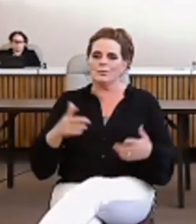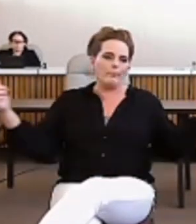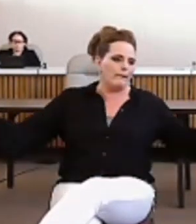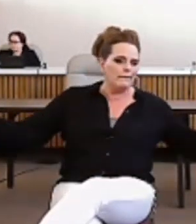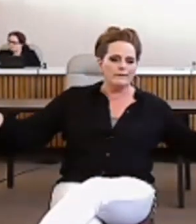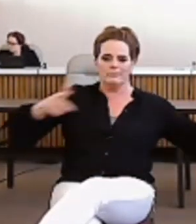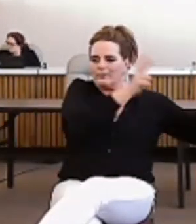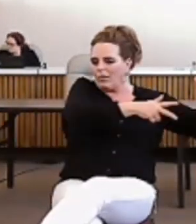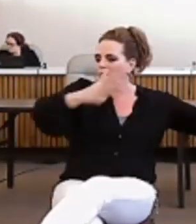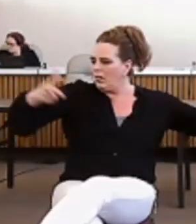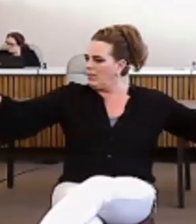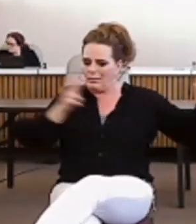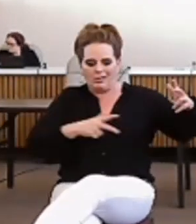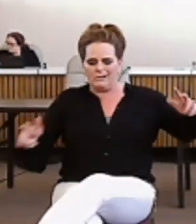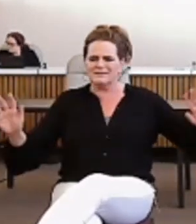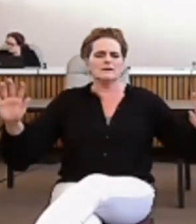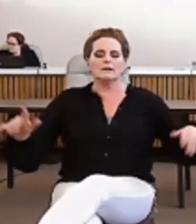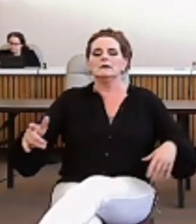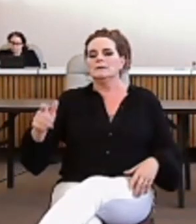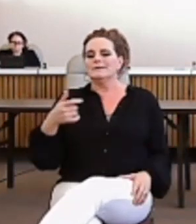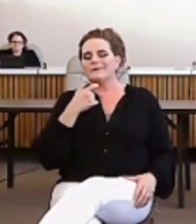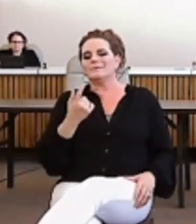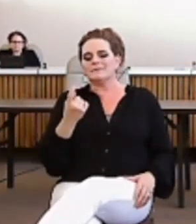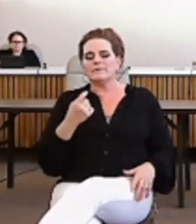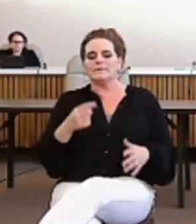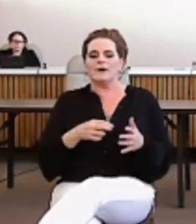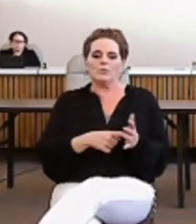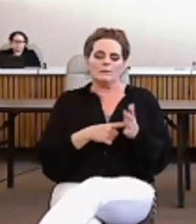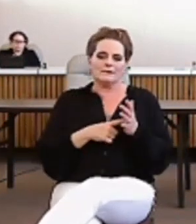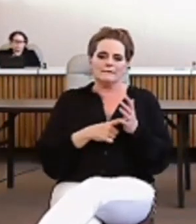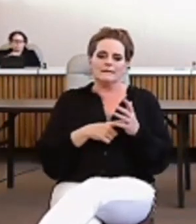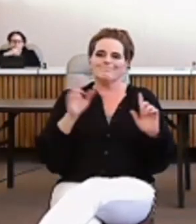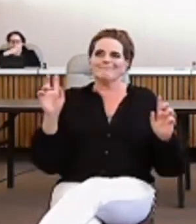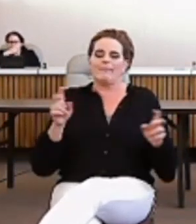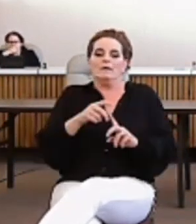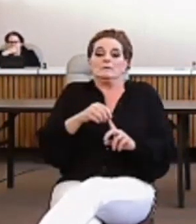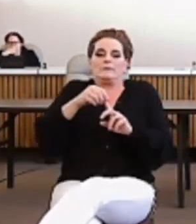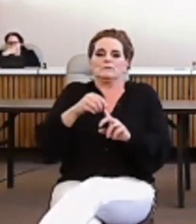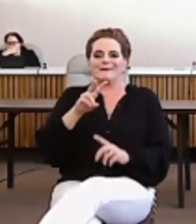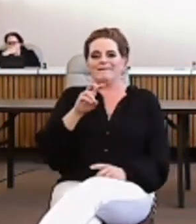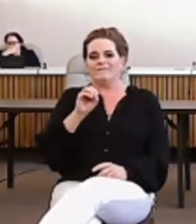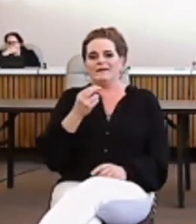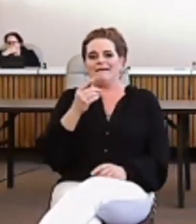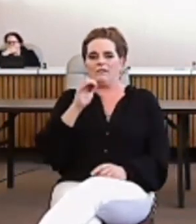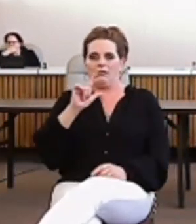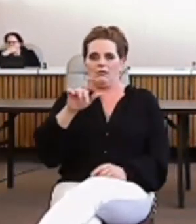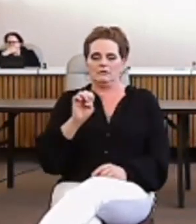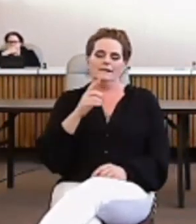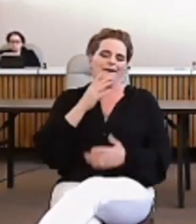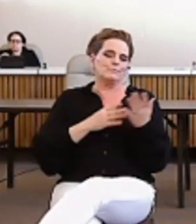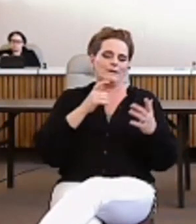lot, full of stuff. It has to be something that represents a specialty vehicle. And as part of that, it's not going to have the